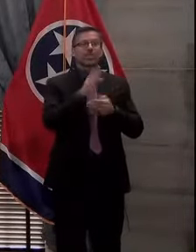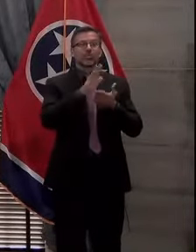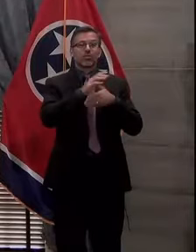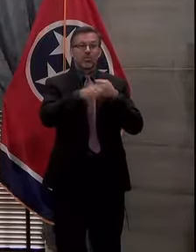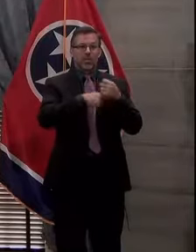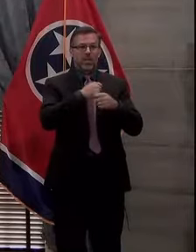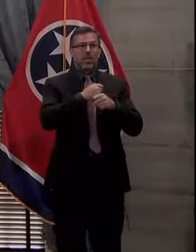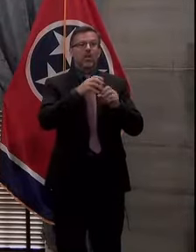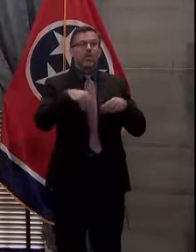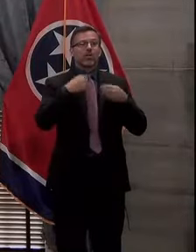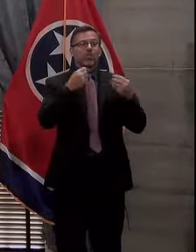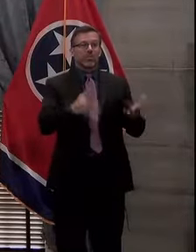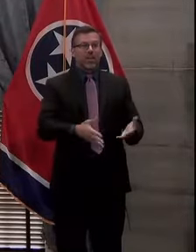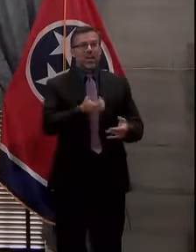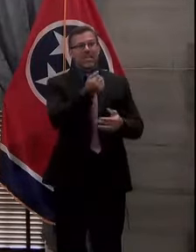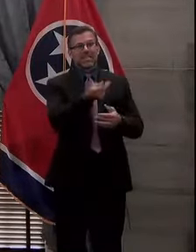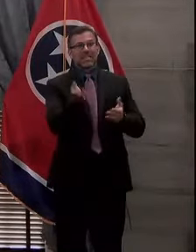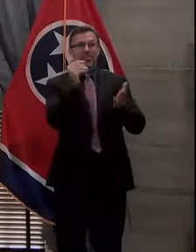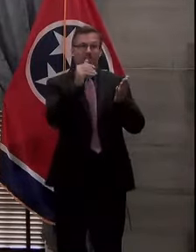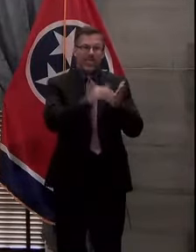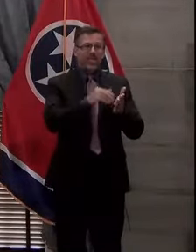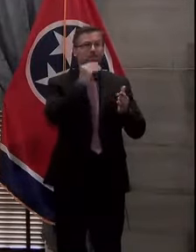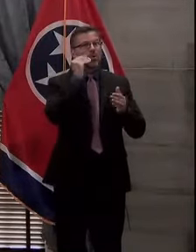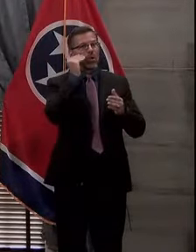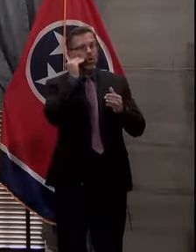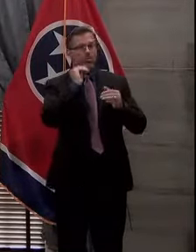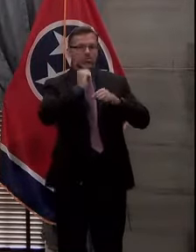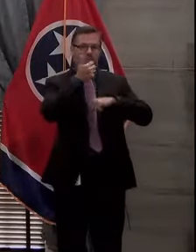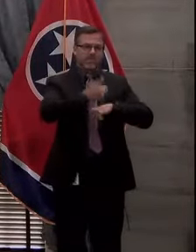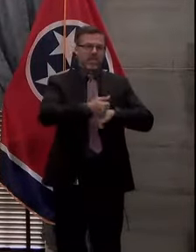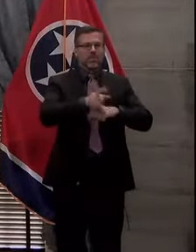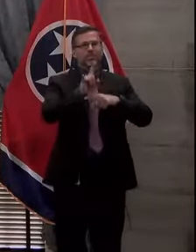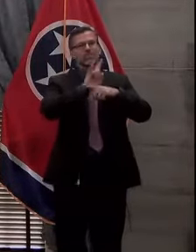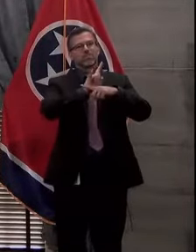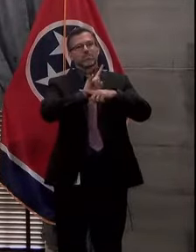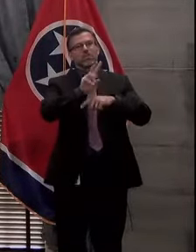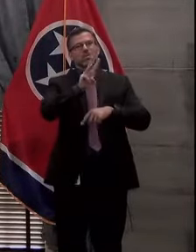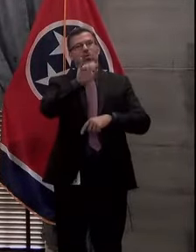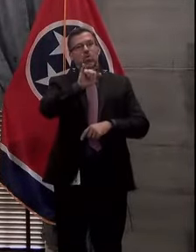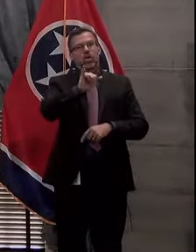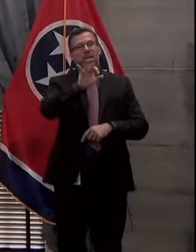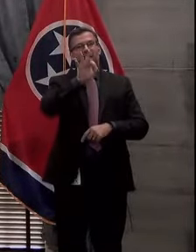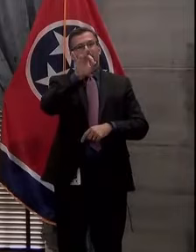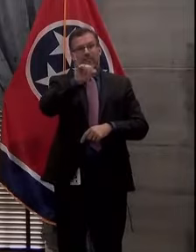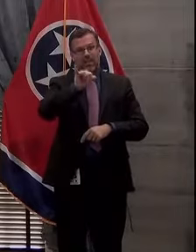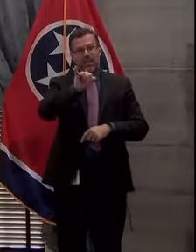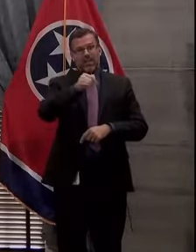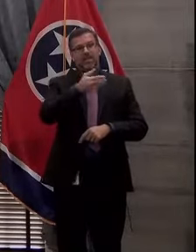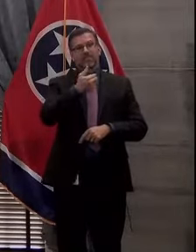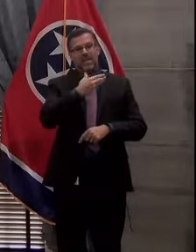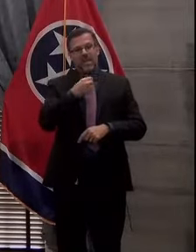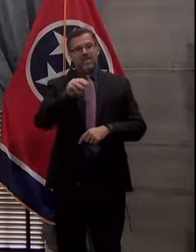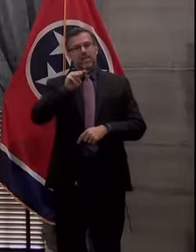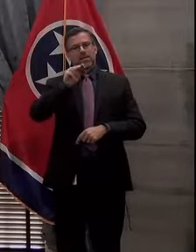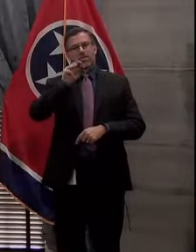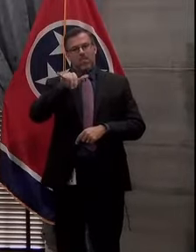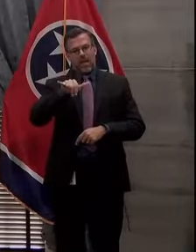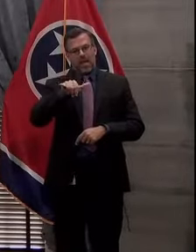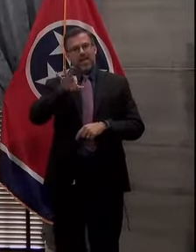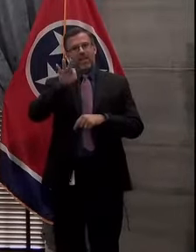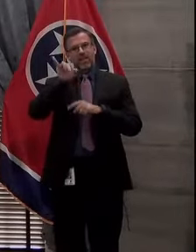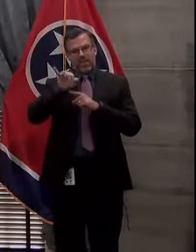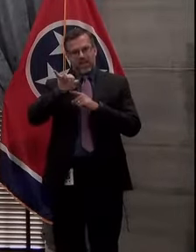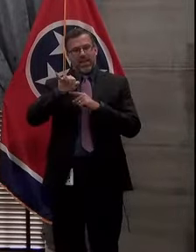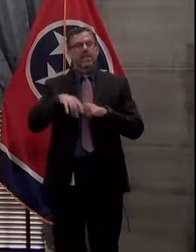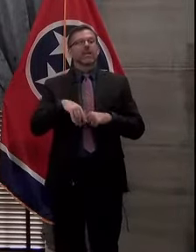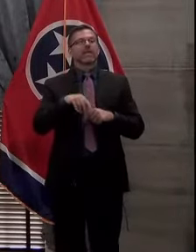state to have access to Wi-Fi and MiFi. We know how critically important it is for as many children as possible, and frankly, all children, to have access